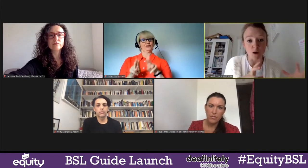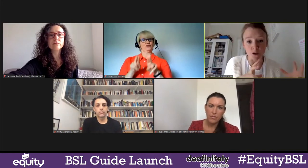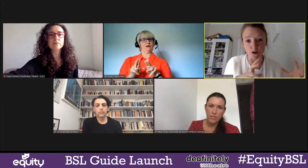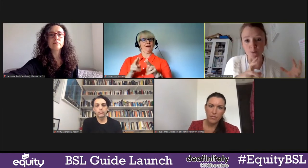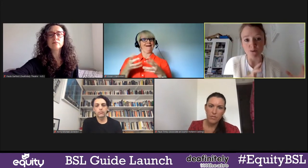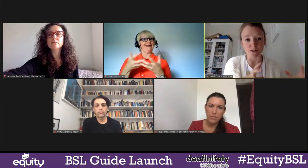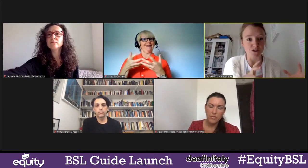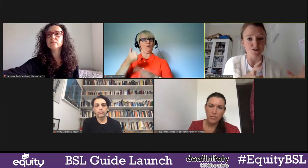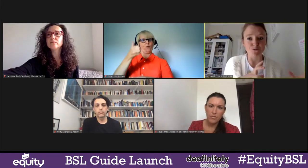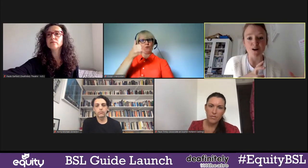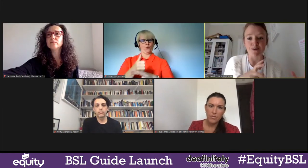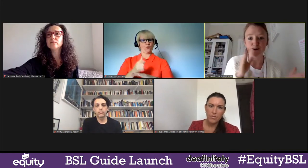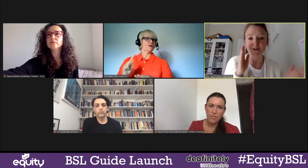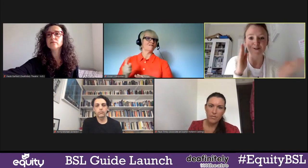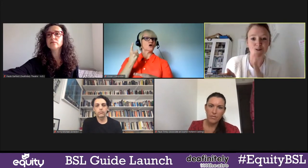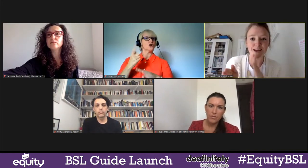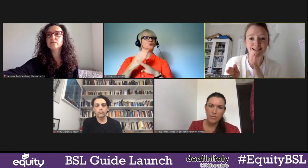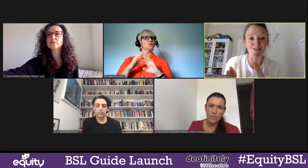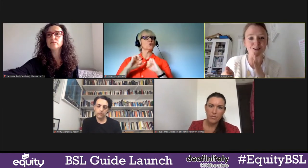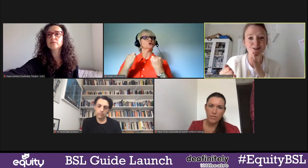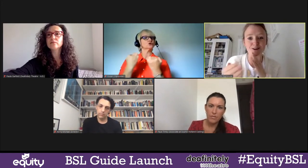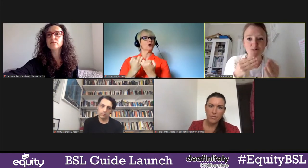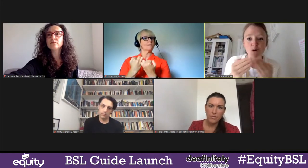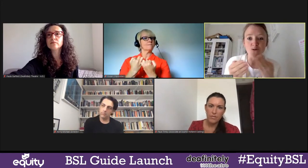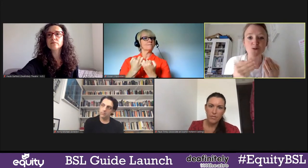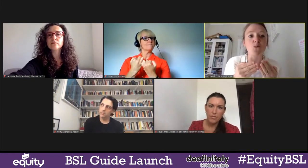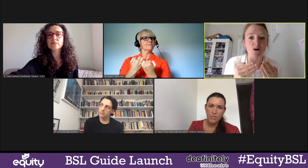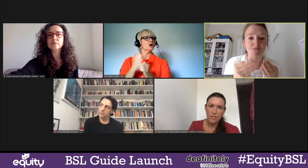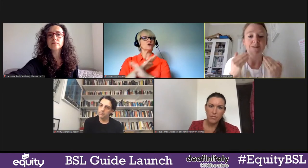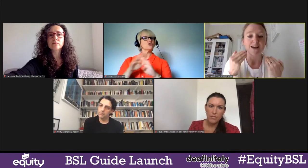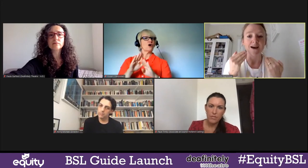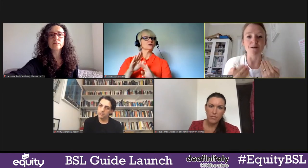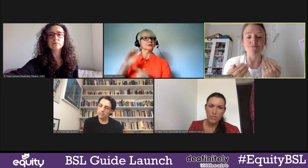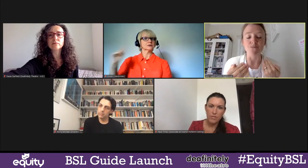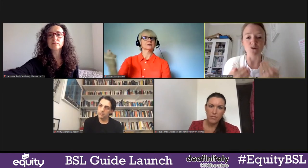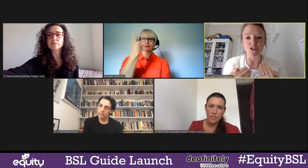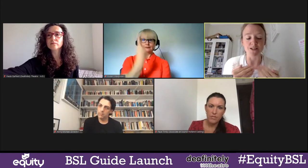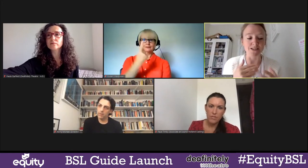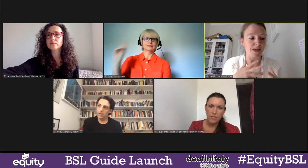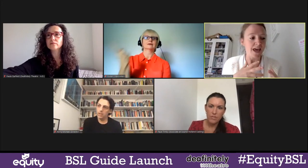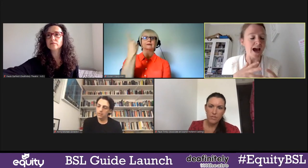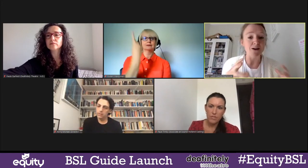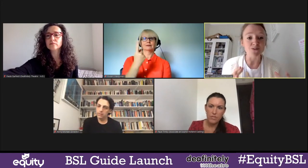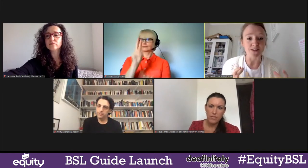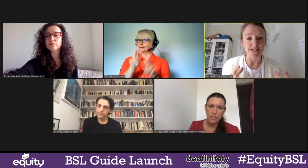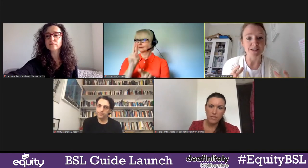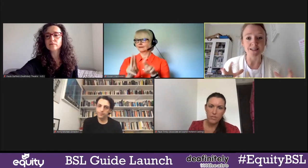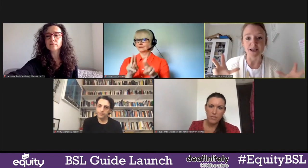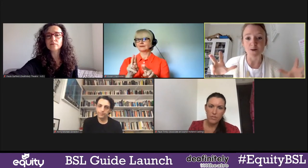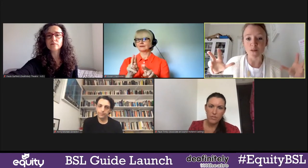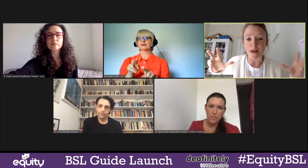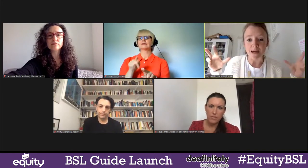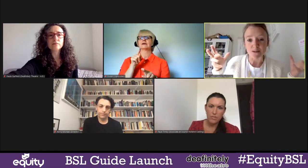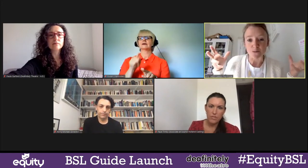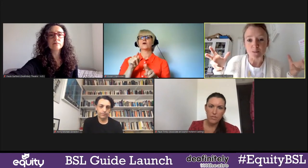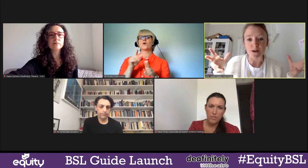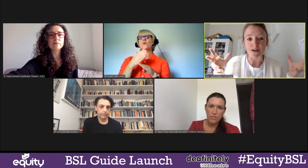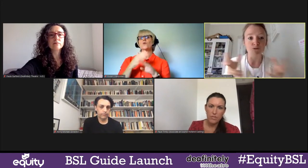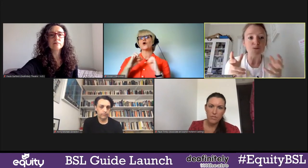workshop auditions rather than going straight into kind of one-to-one auditions. And that was fantastic. What that meant is we could bring groups of